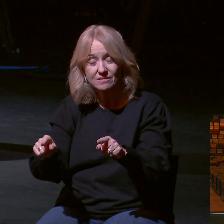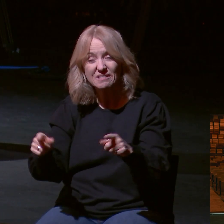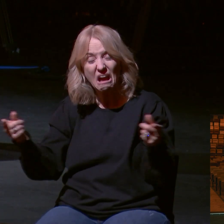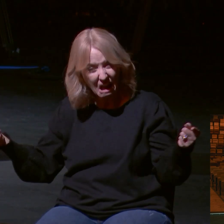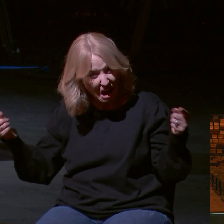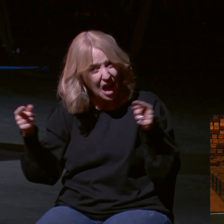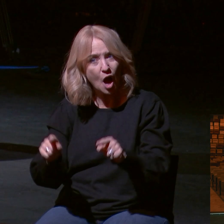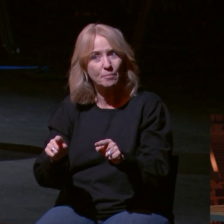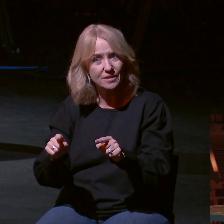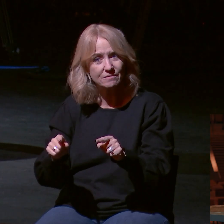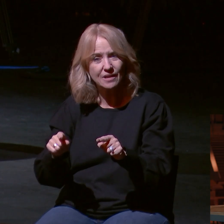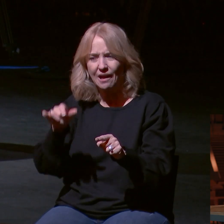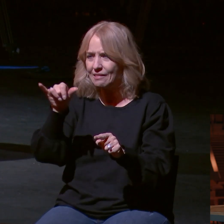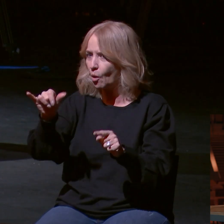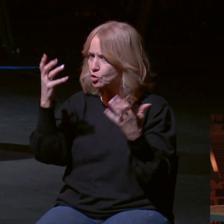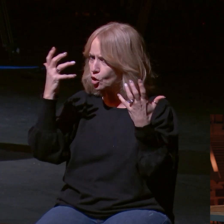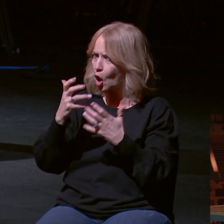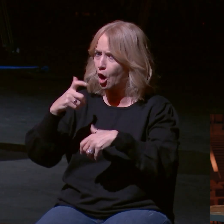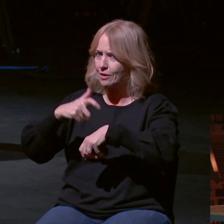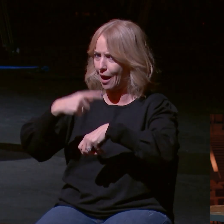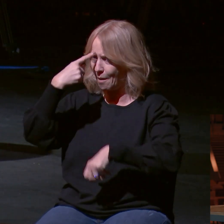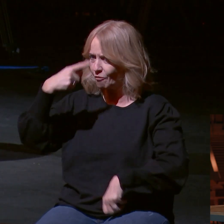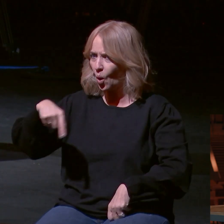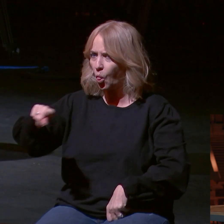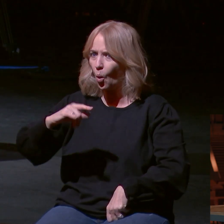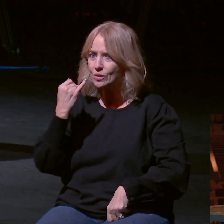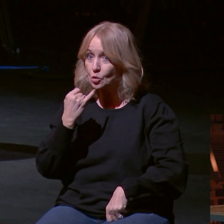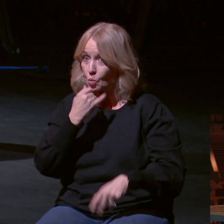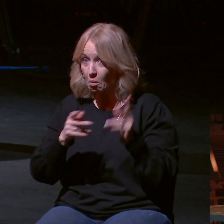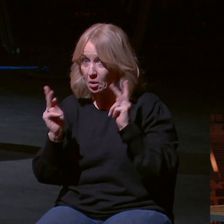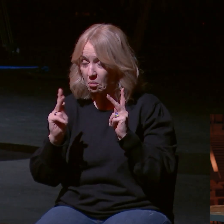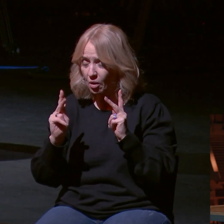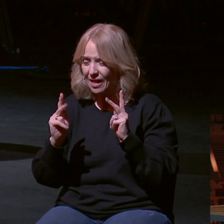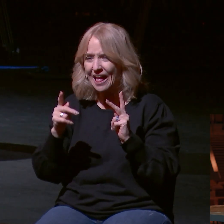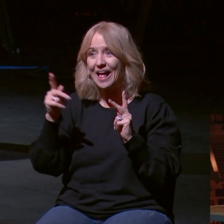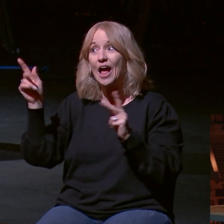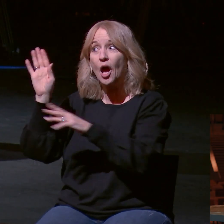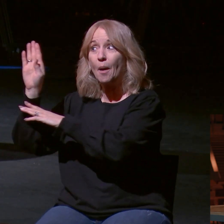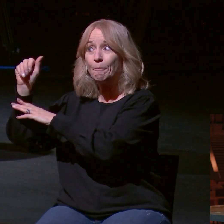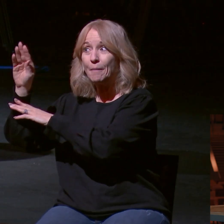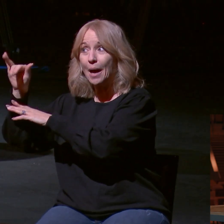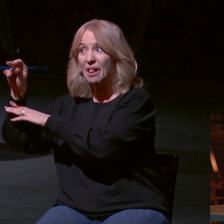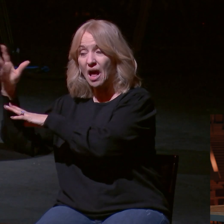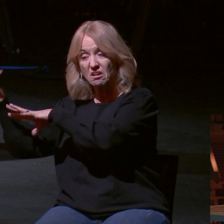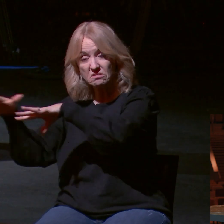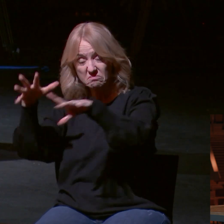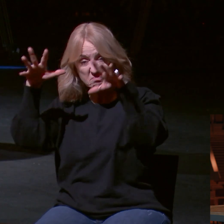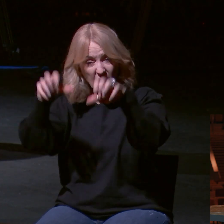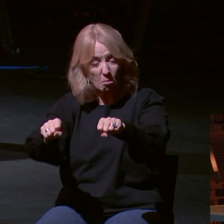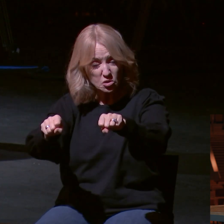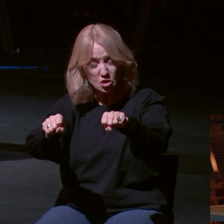nation of Israel. The Israelites were captured and made to serve Babylon. And they did indeed serve Babylon for